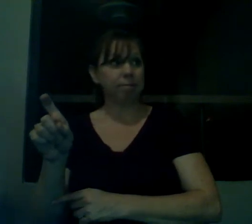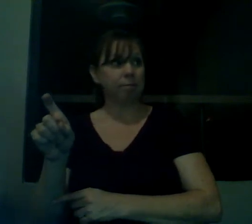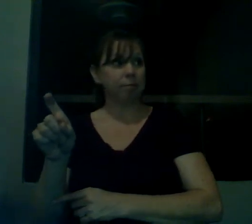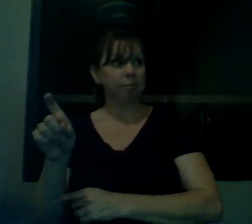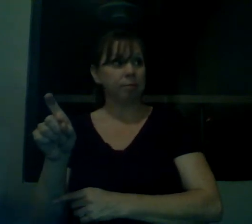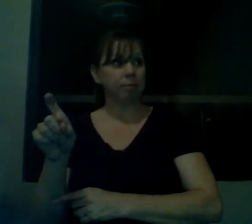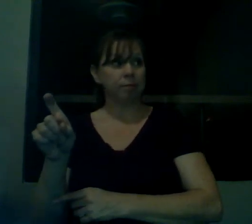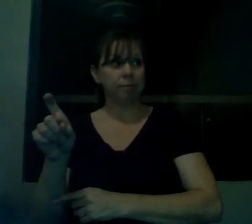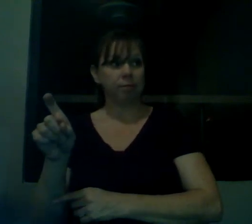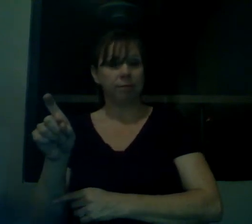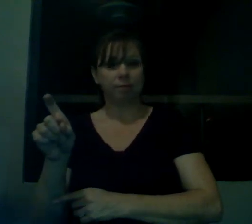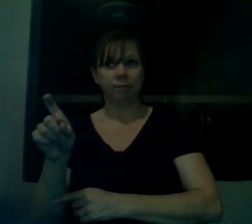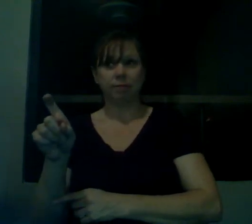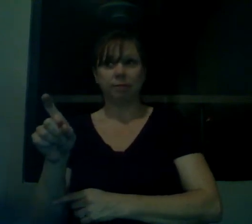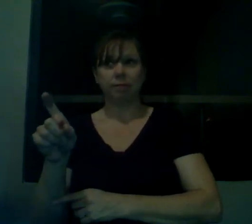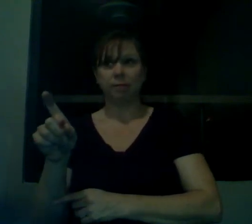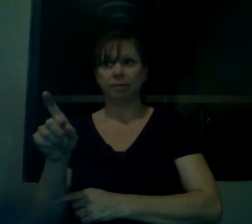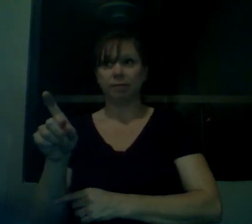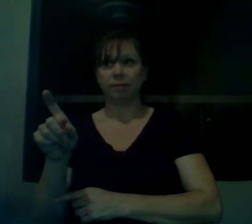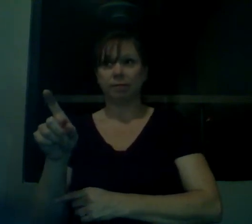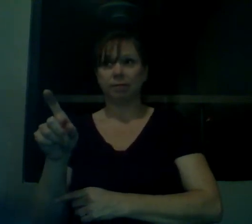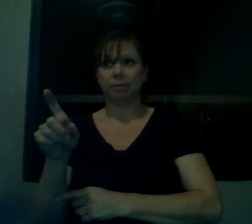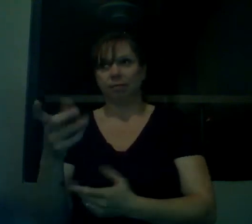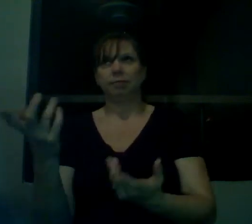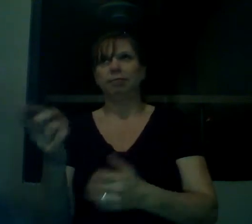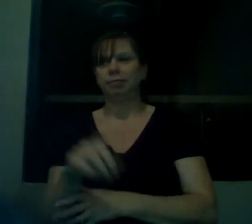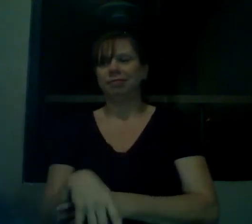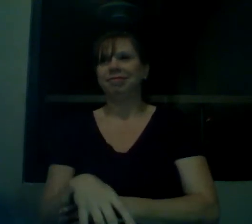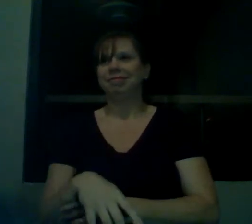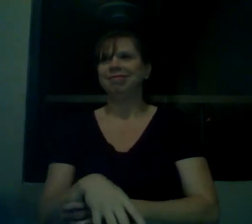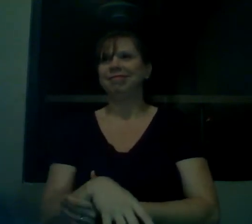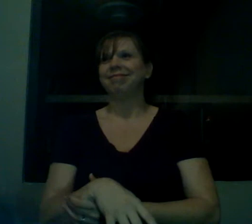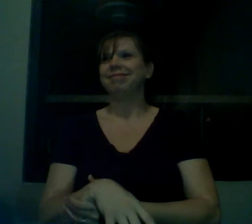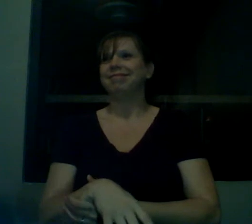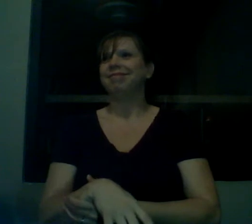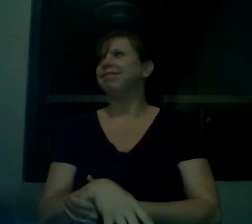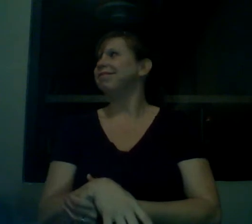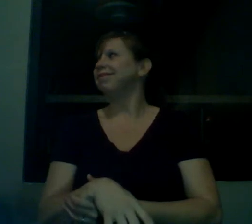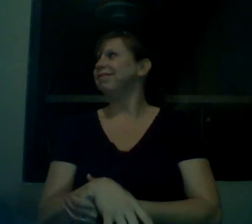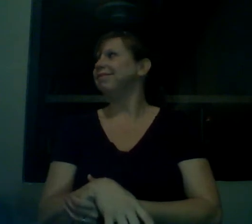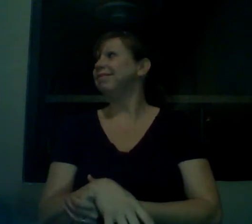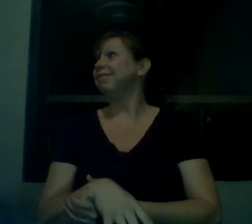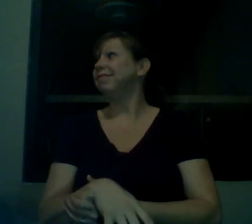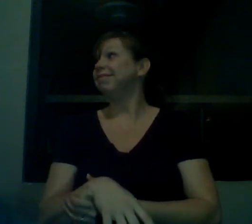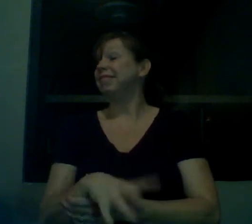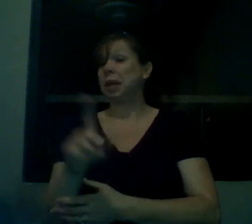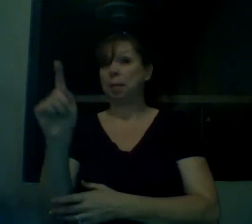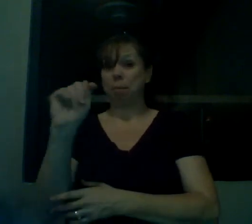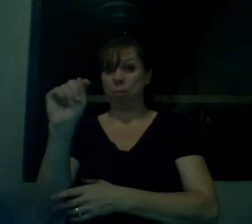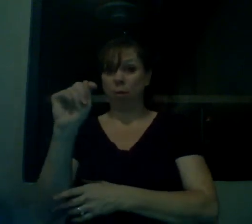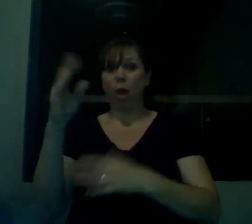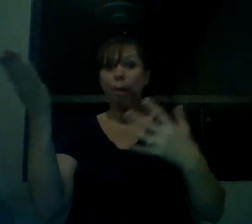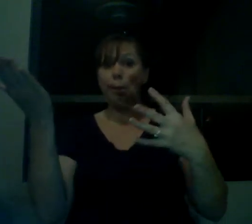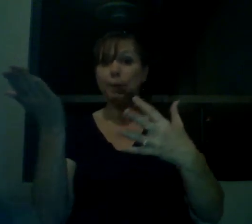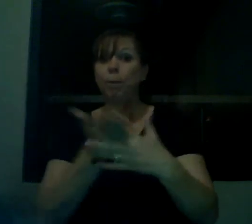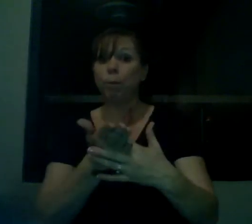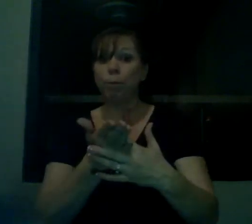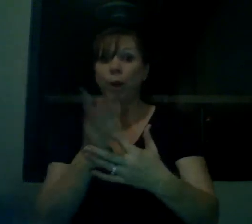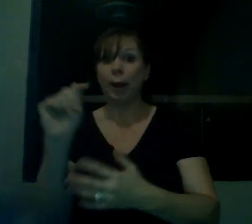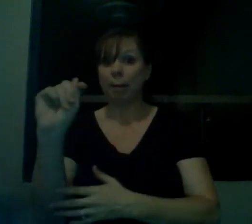Let's take 5. Since we kind of we're running long, let's get our potty break in real quick so we'll come back and we'll kick right